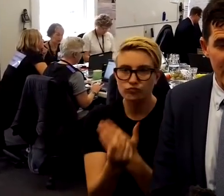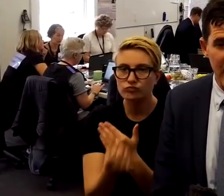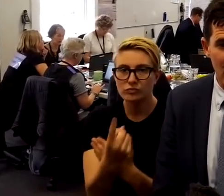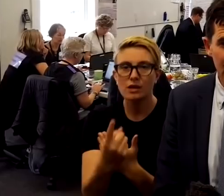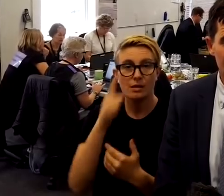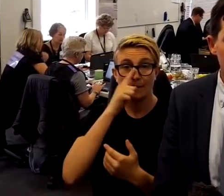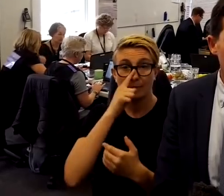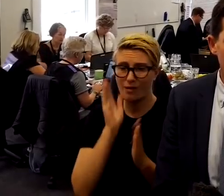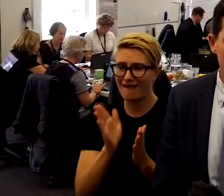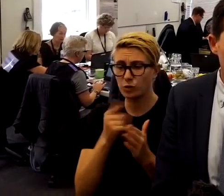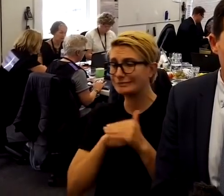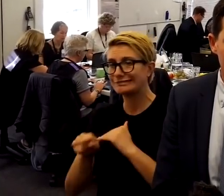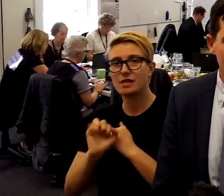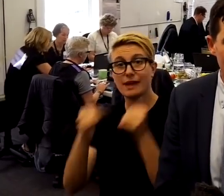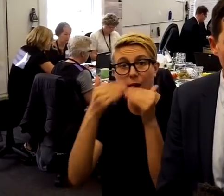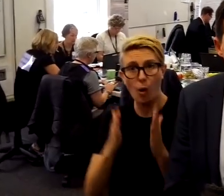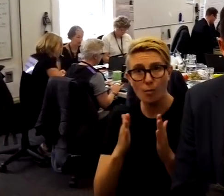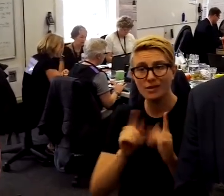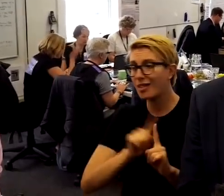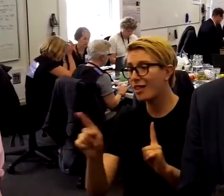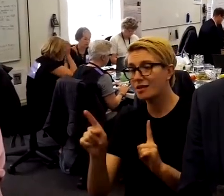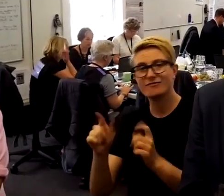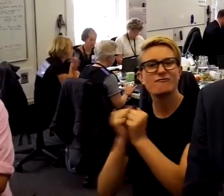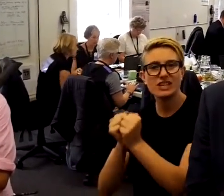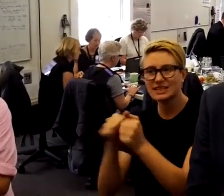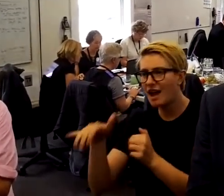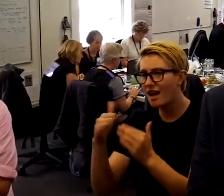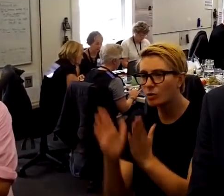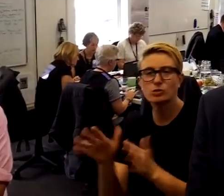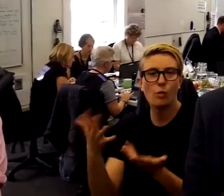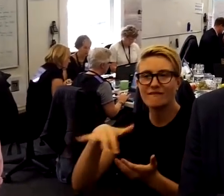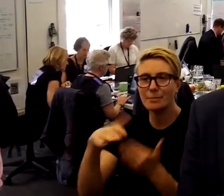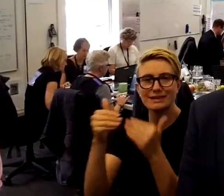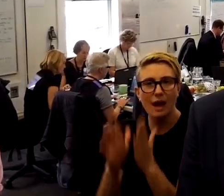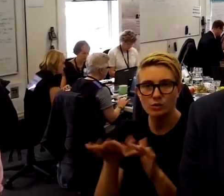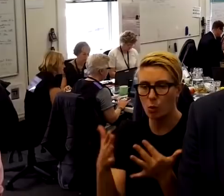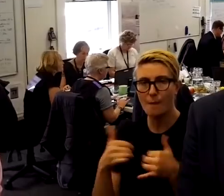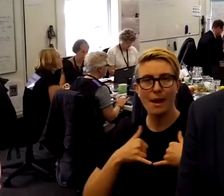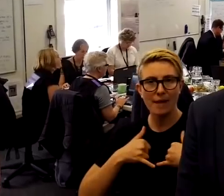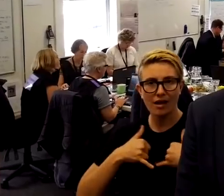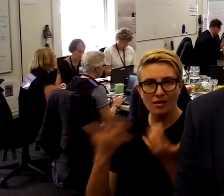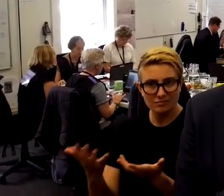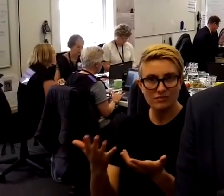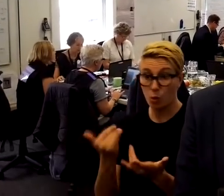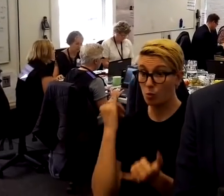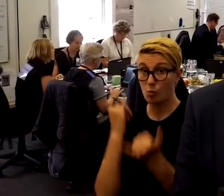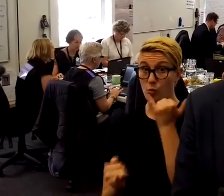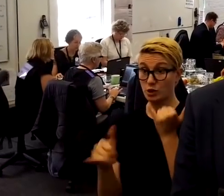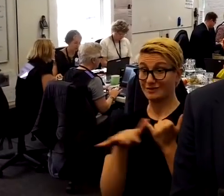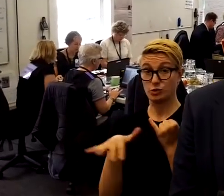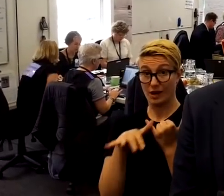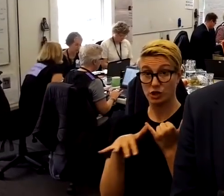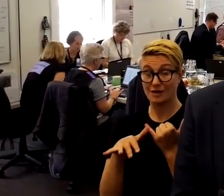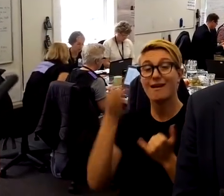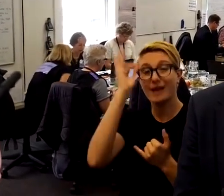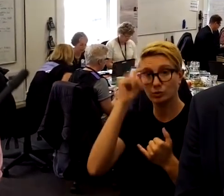by friends and family, backpackers are available, hotels are available, but worst case scenario, we will be able to provide accommodation for people as well, as a